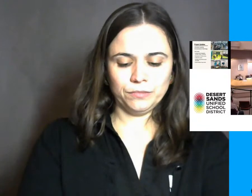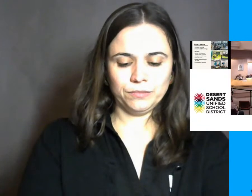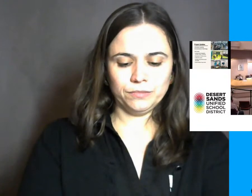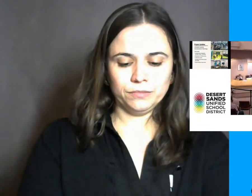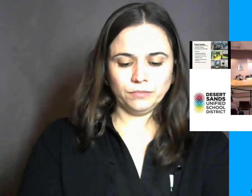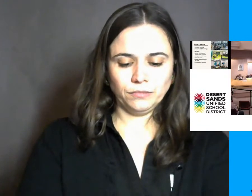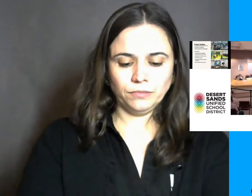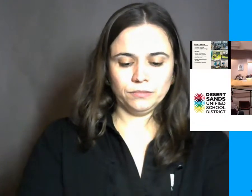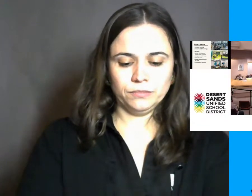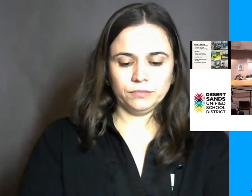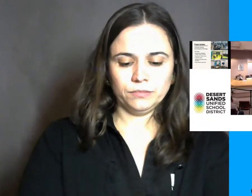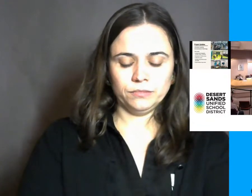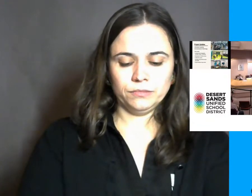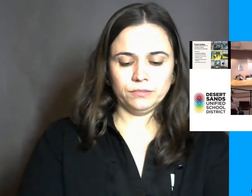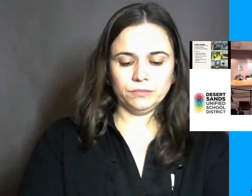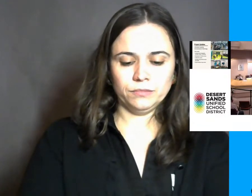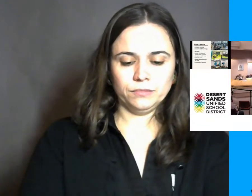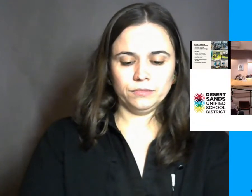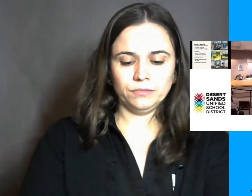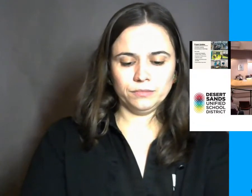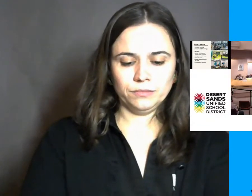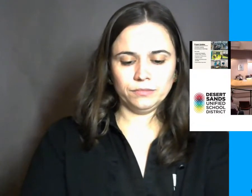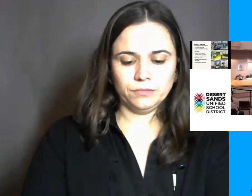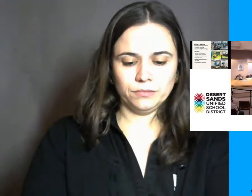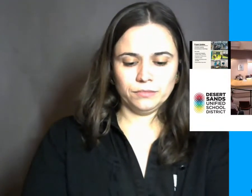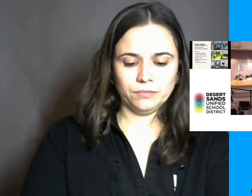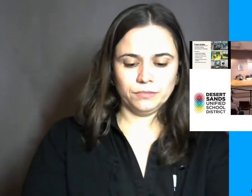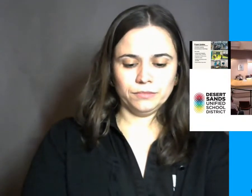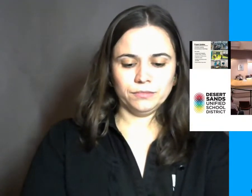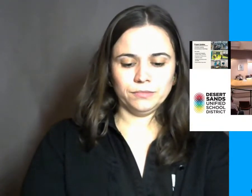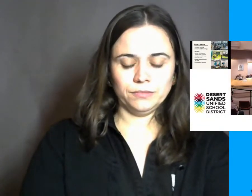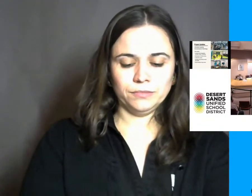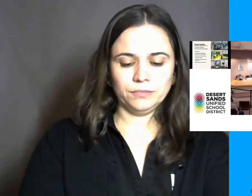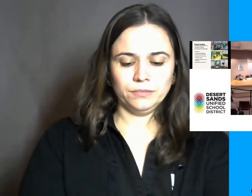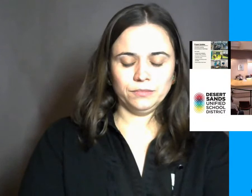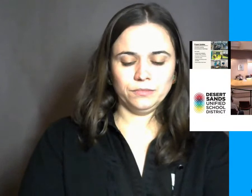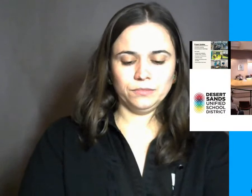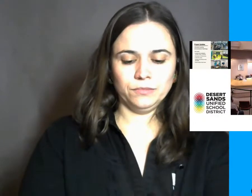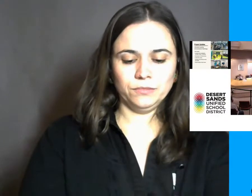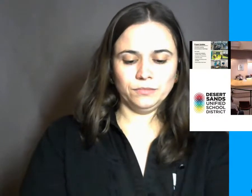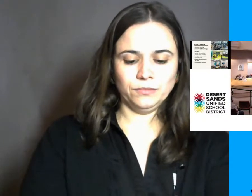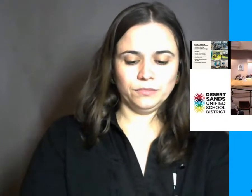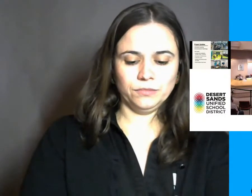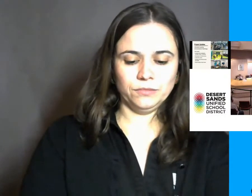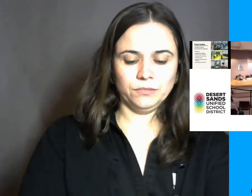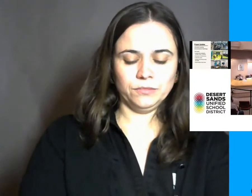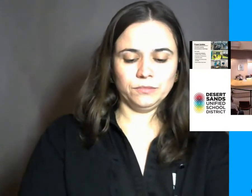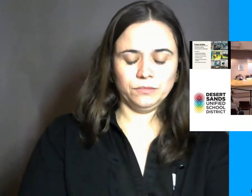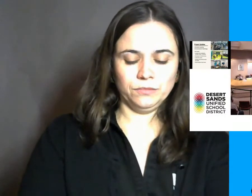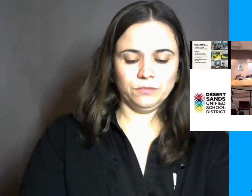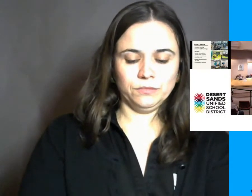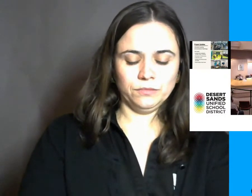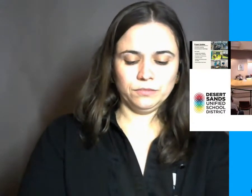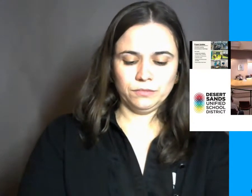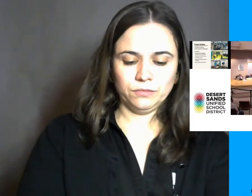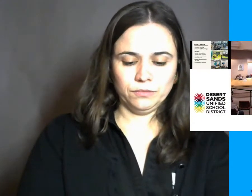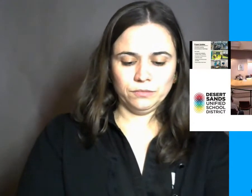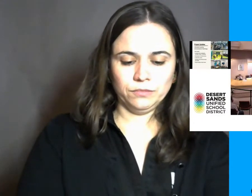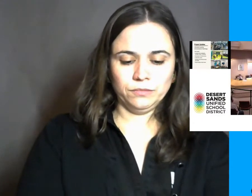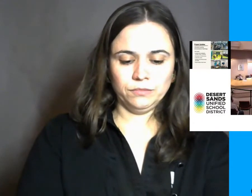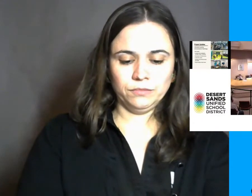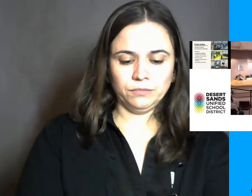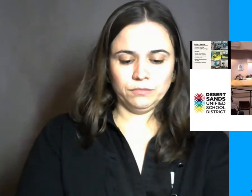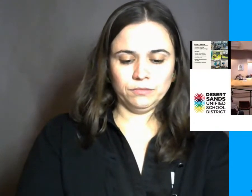heard loud and clear from your education staff, education services, from your principals, from the parents, from everyone,